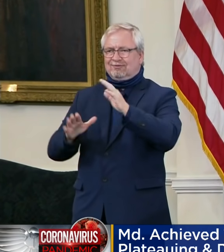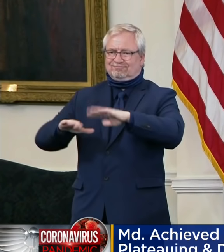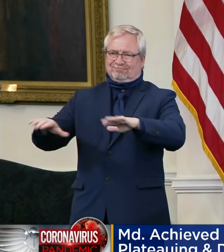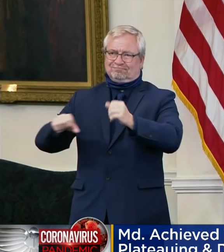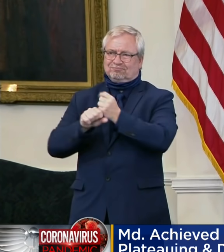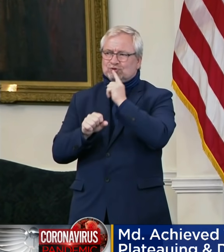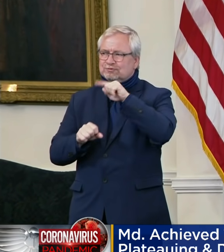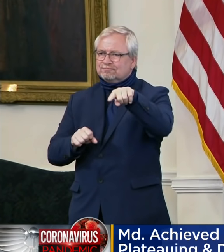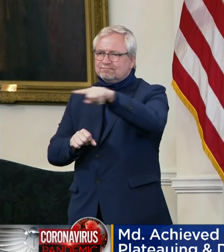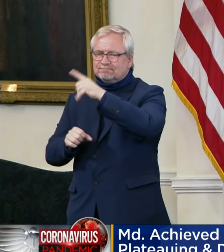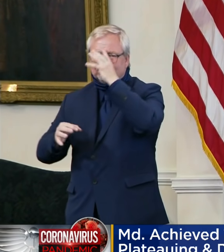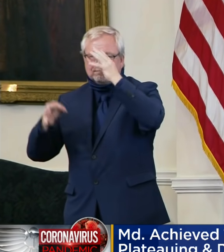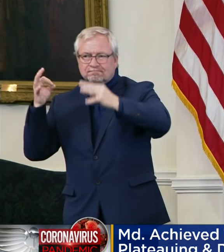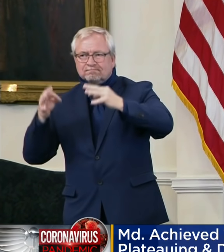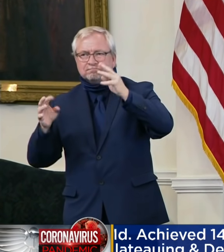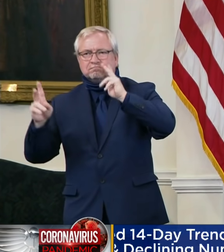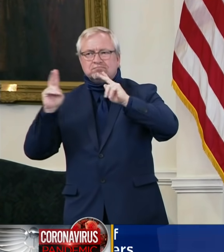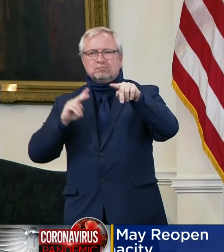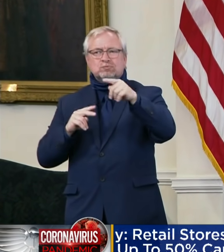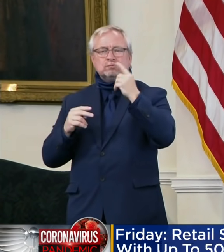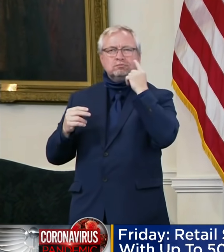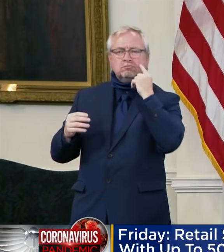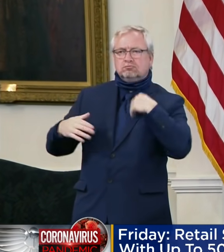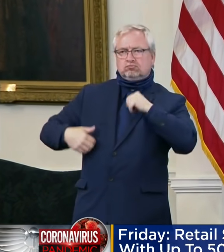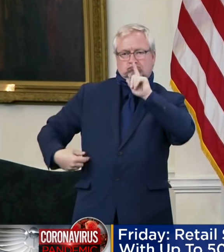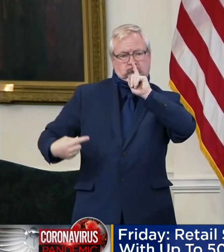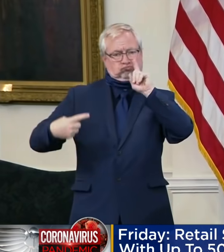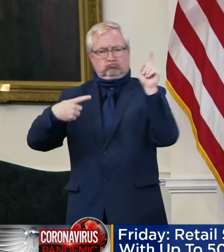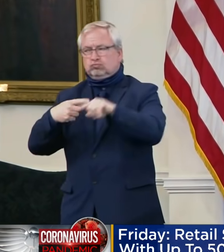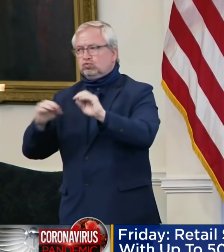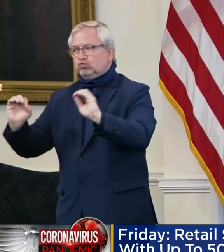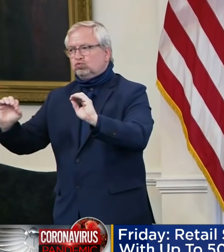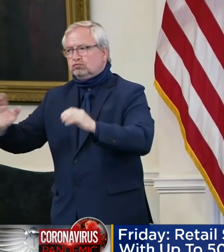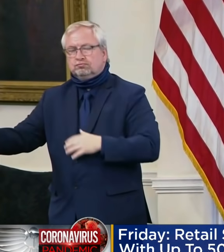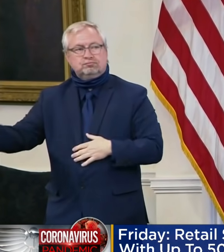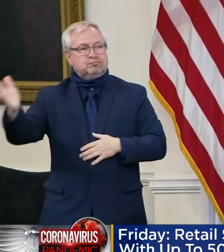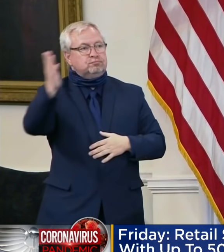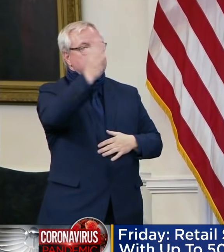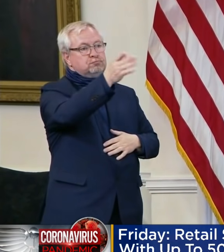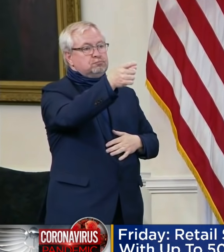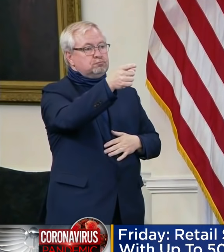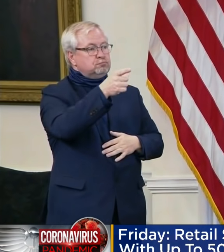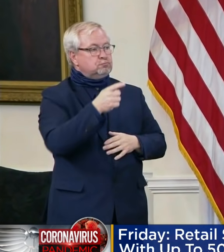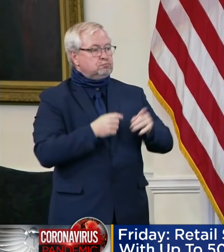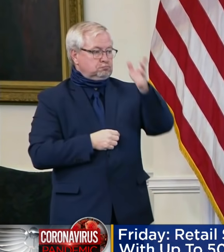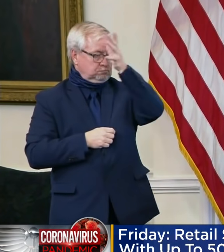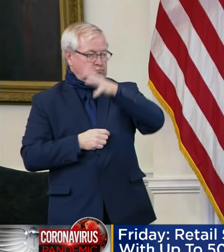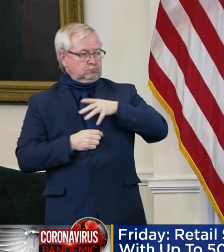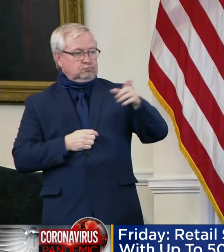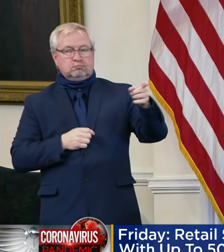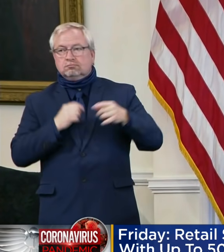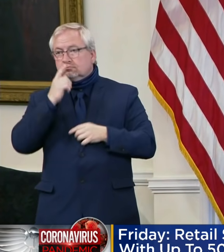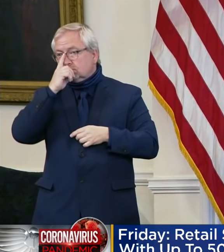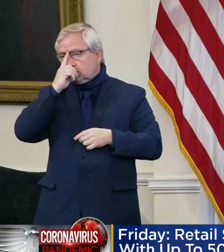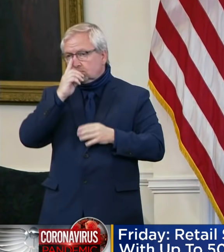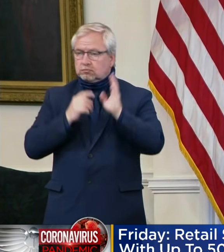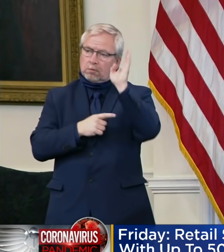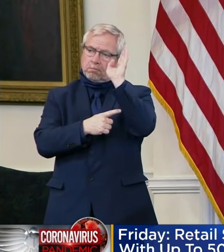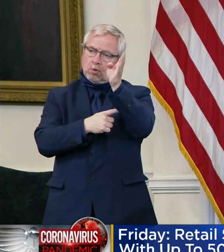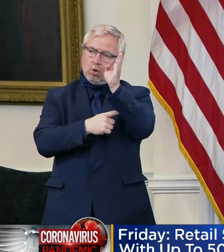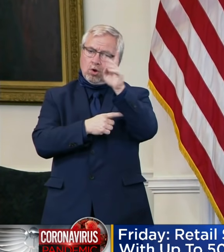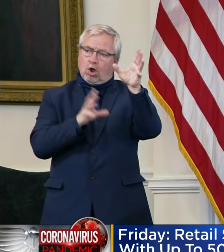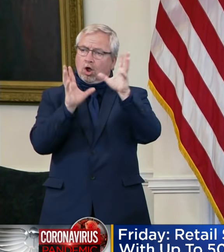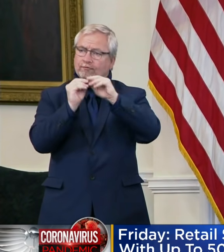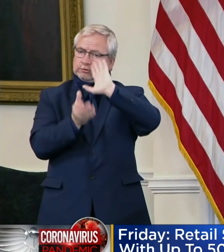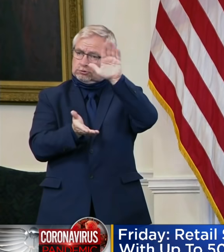wasn't part of any stay-at-home order. Governor, the Baltimore Field Hospital has 16 patients. Any plans to close that or adjust